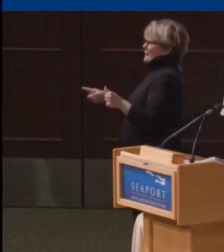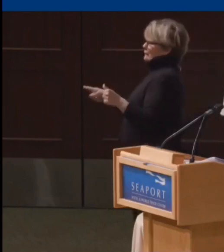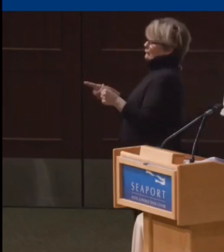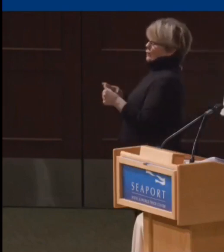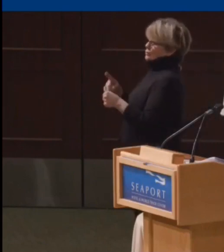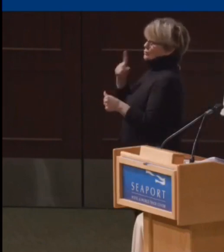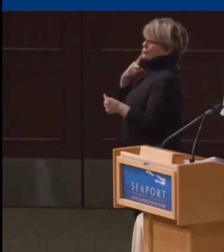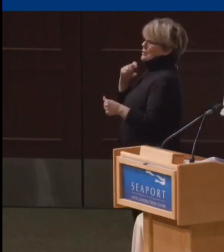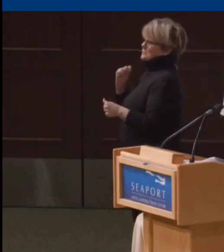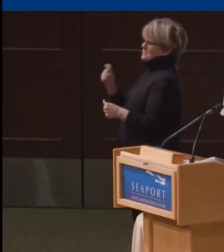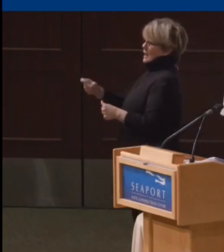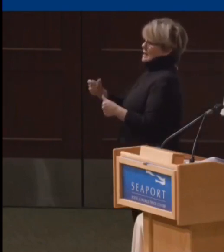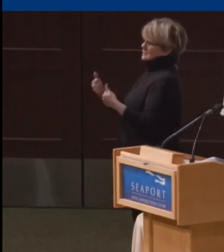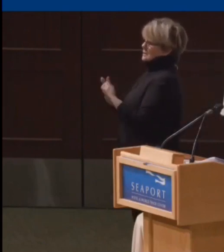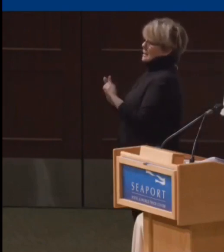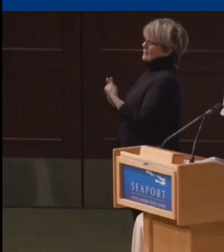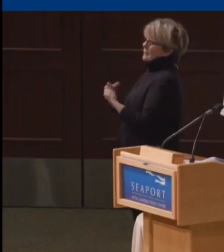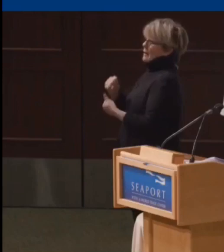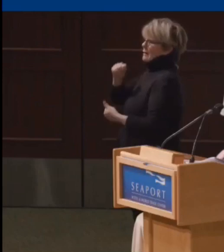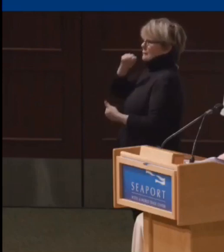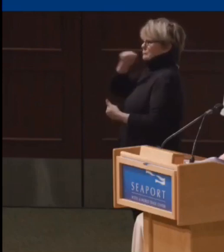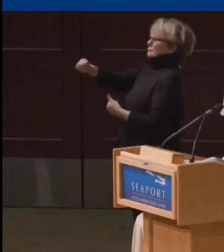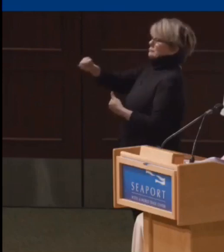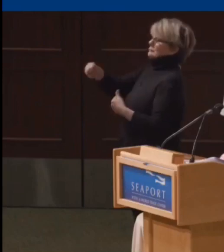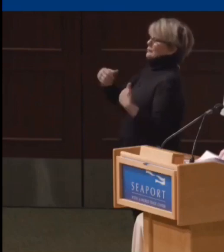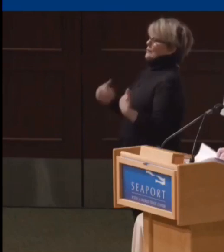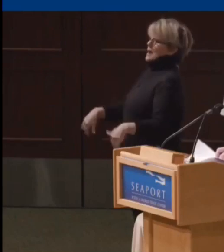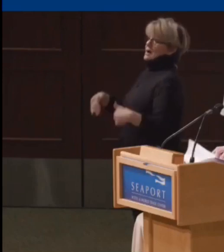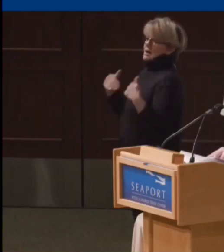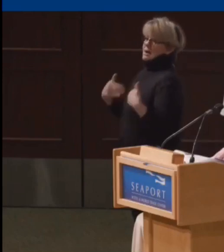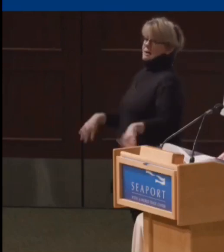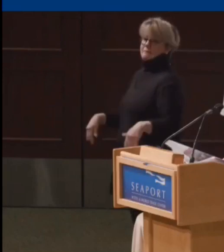game. I really enjoyed the experience.